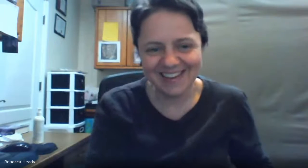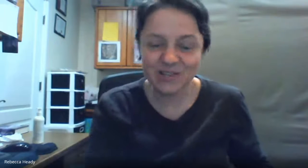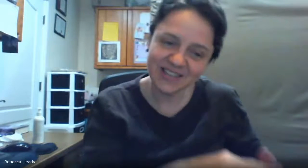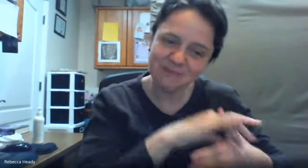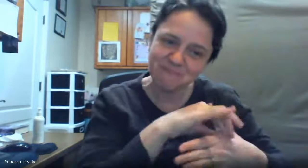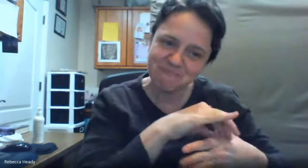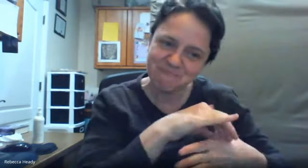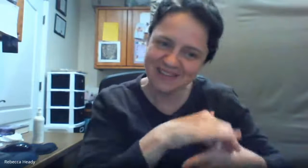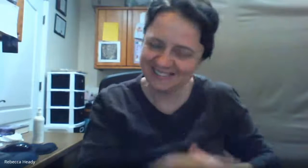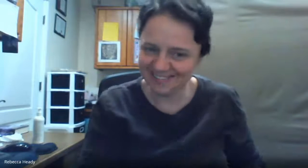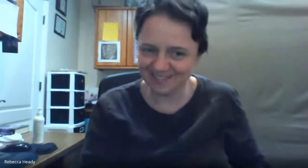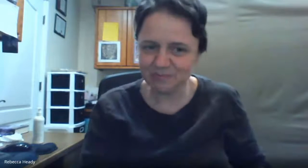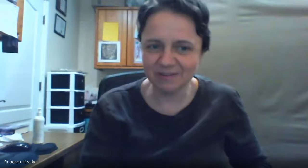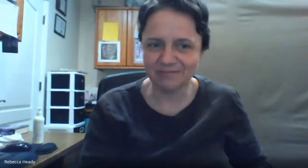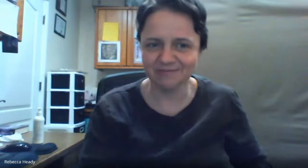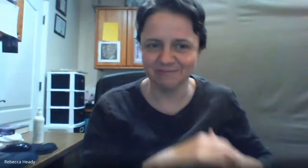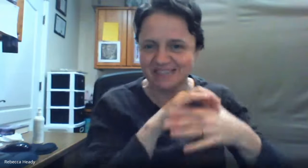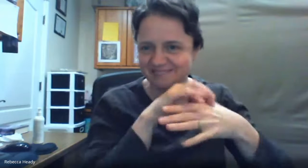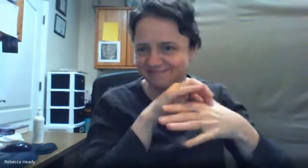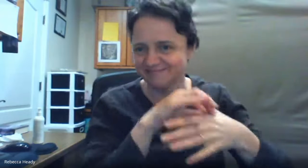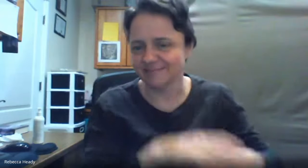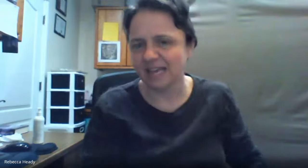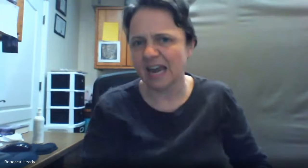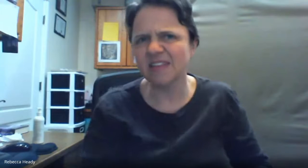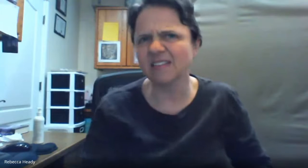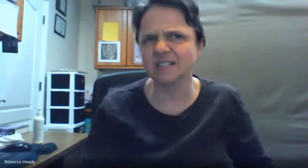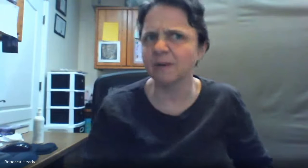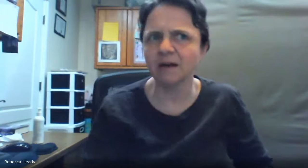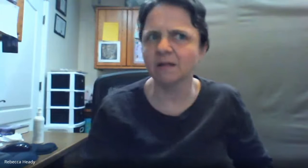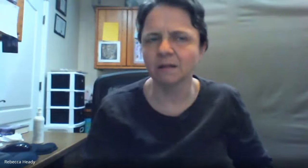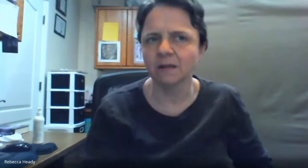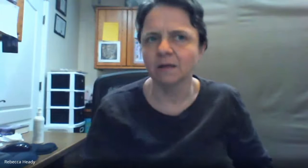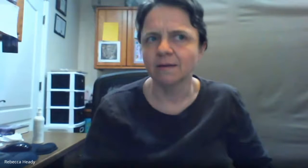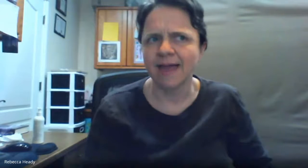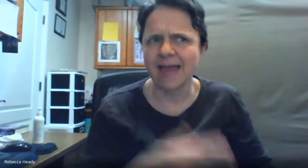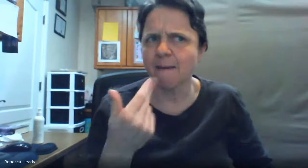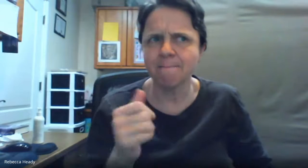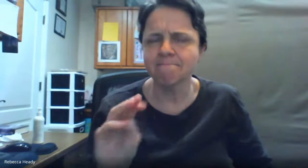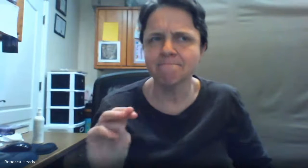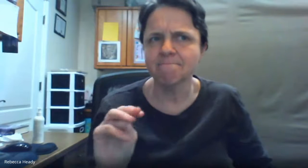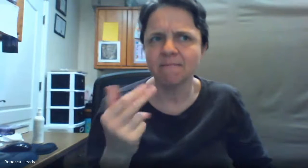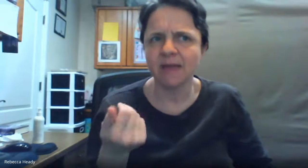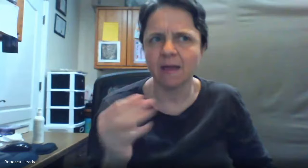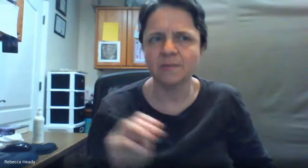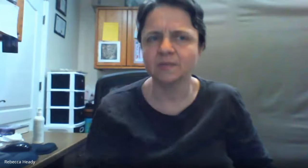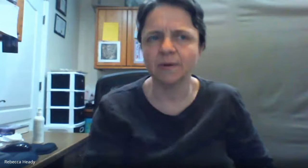You say meat, like beef, meat. And I think they spell ham. Ham is